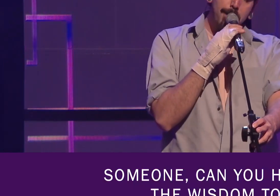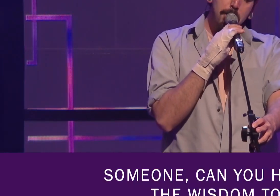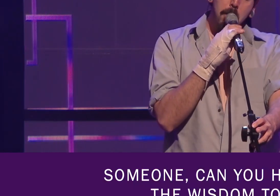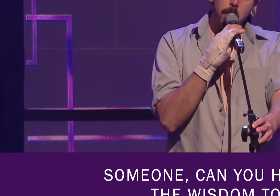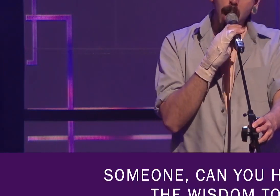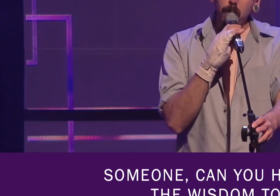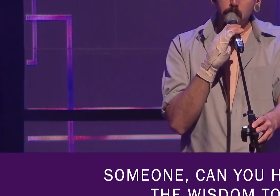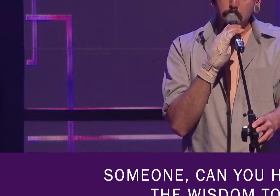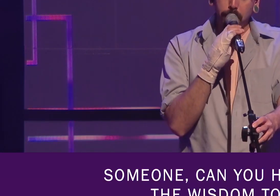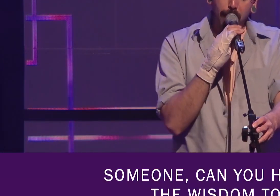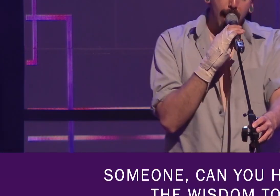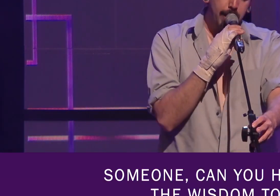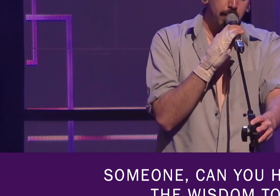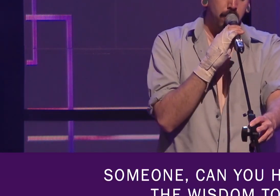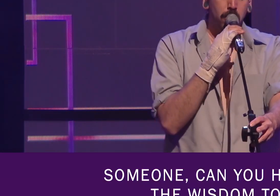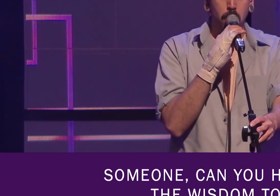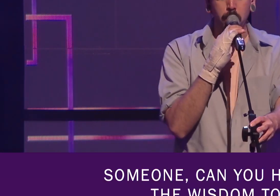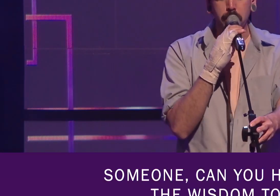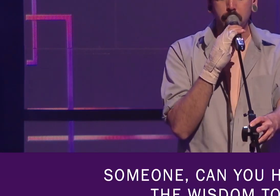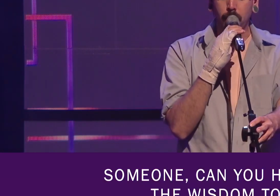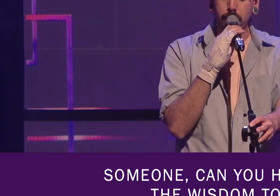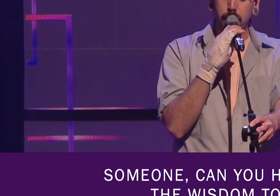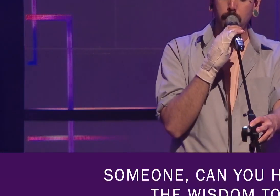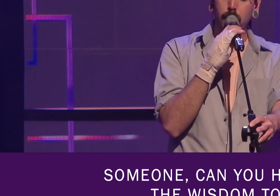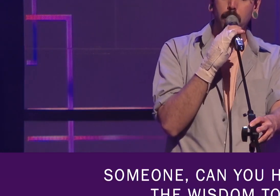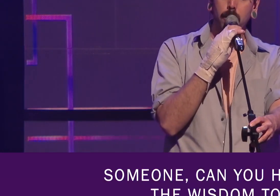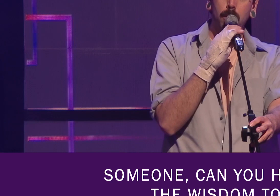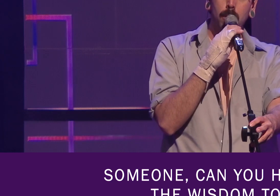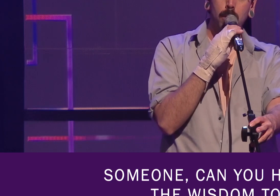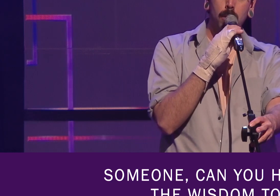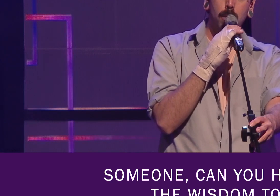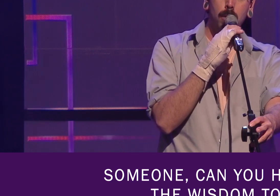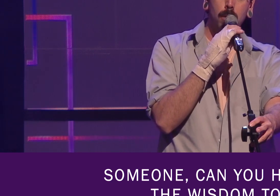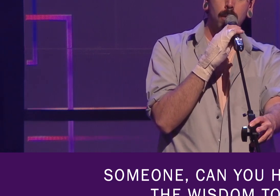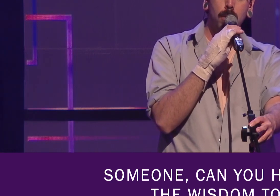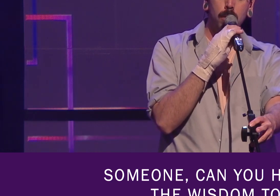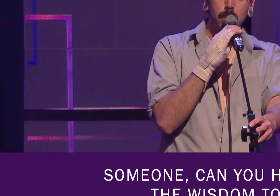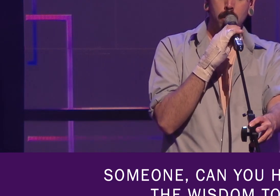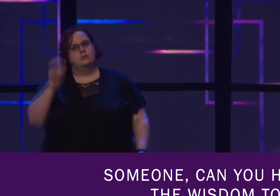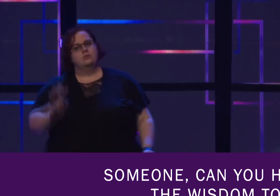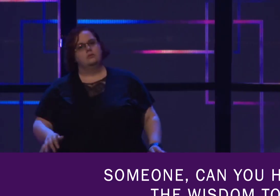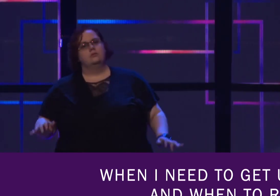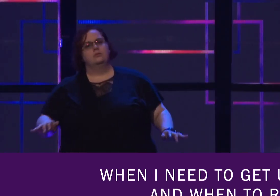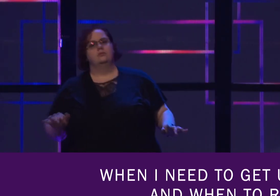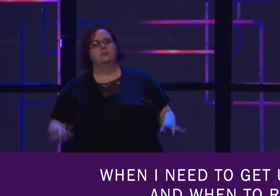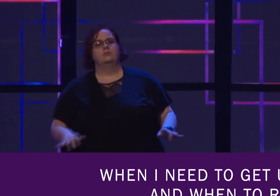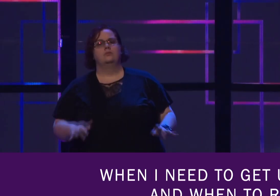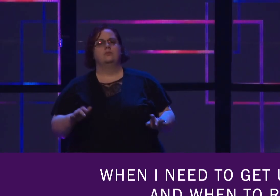Someone, can you help me find the wisdom to learn